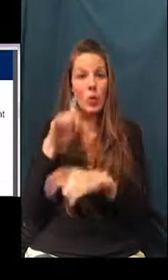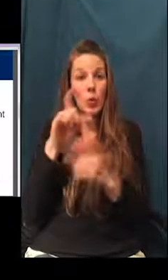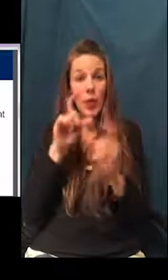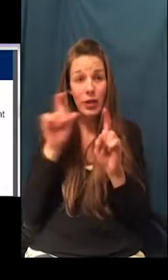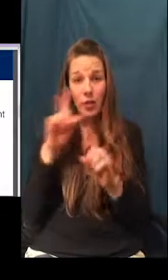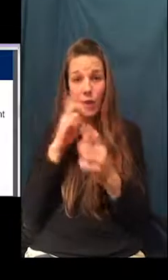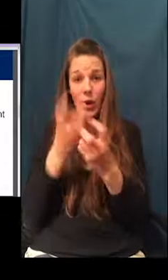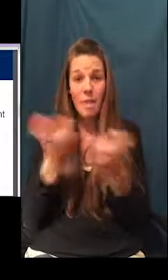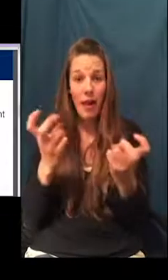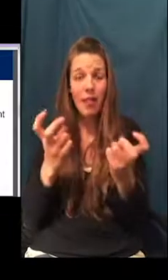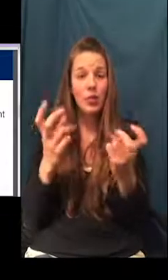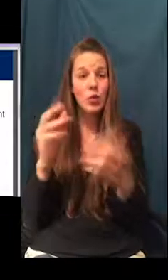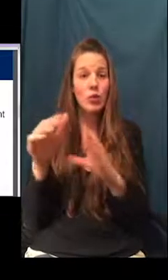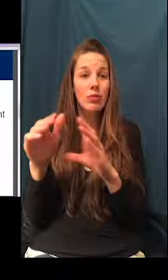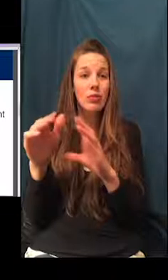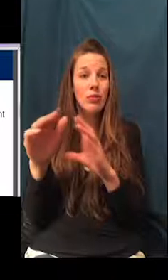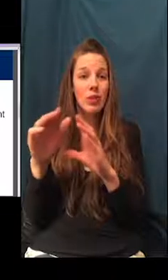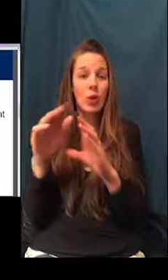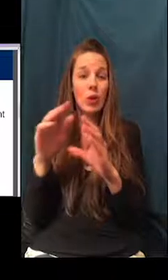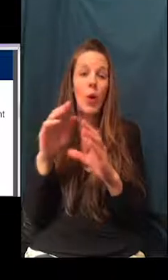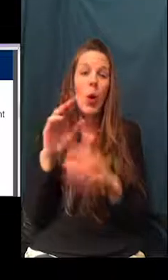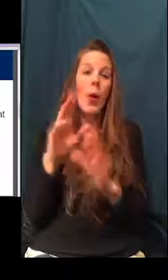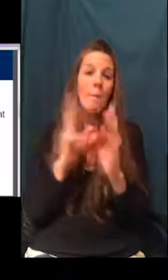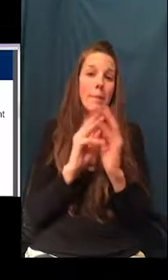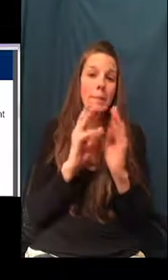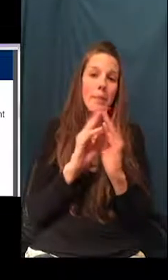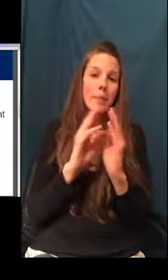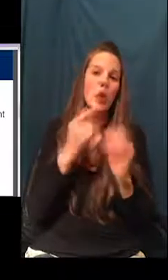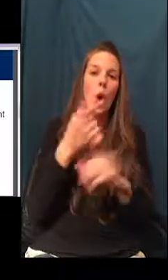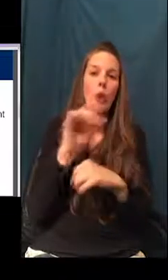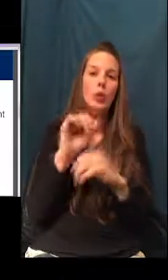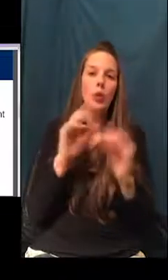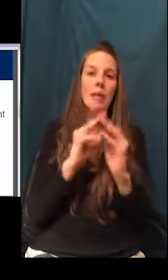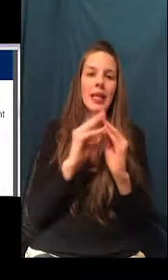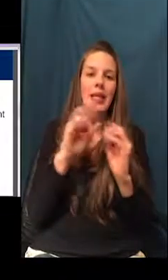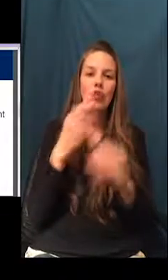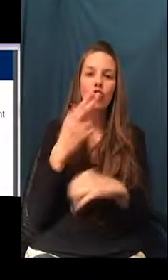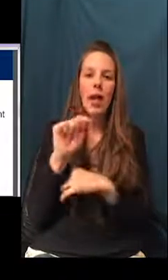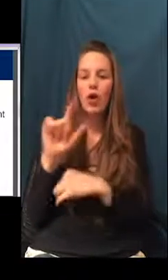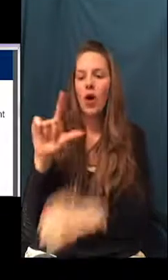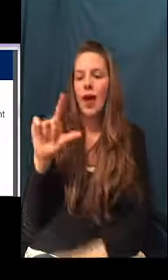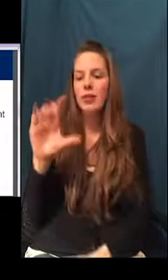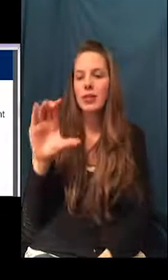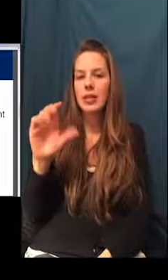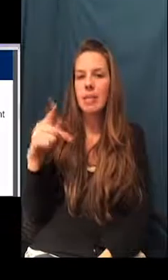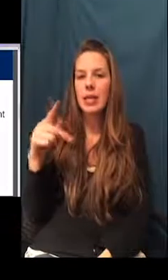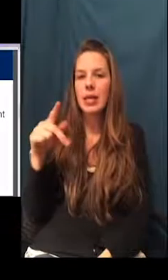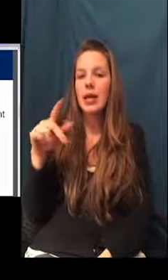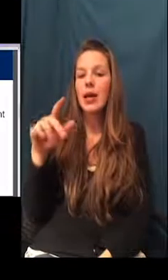for our panelists, you can send it through the GoToMeeting chat, or you can email it to